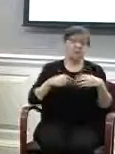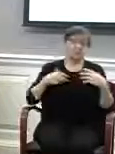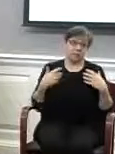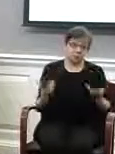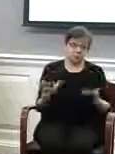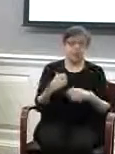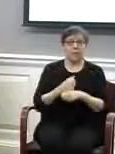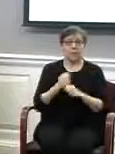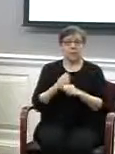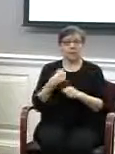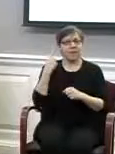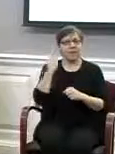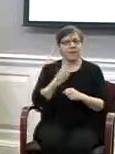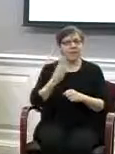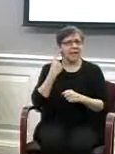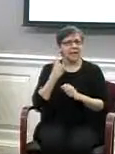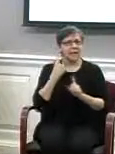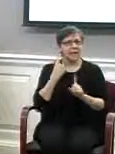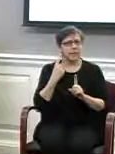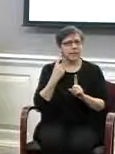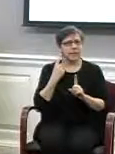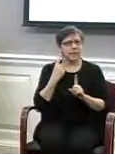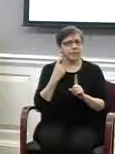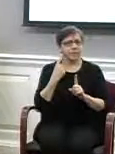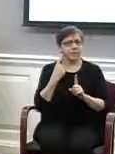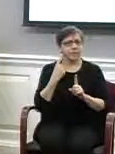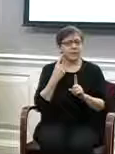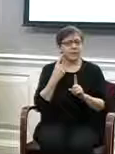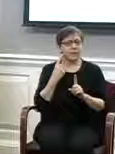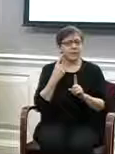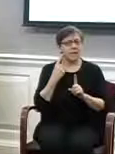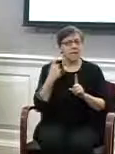it makes me think a little bit about, and especially Monisha's comment about